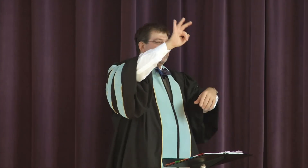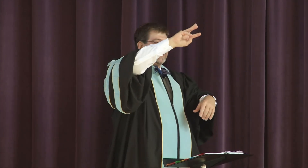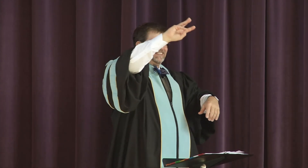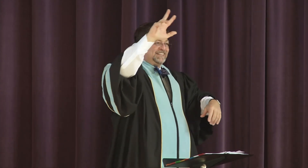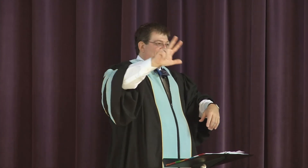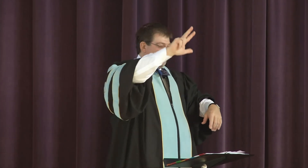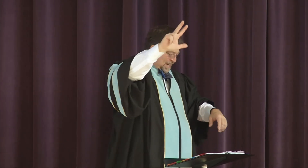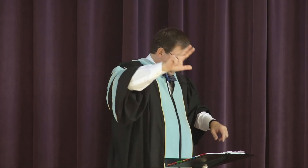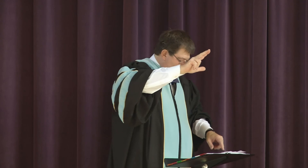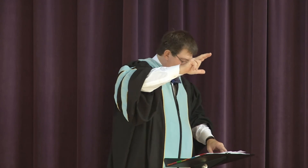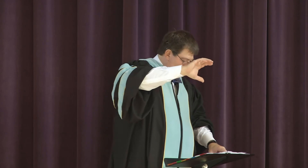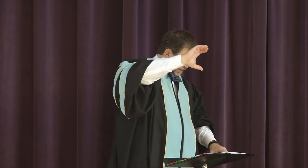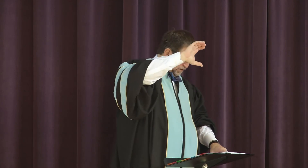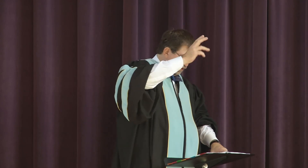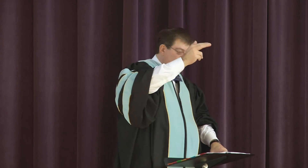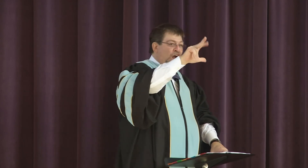Class of 1963,